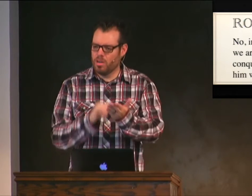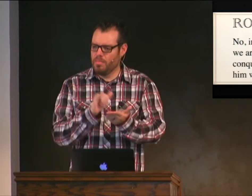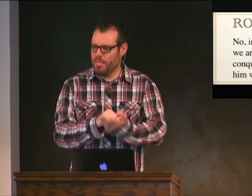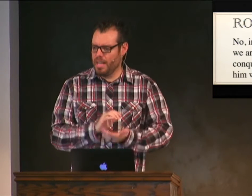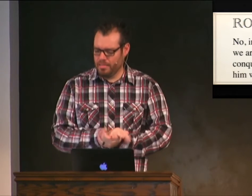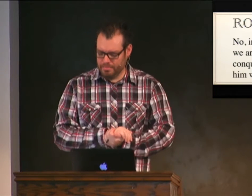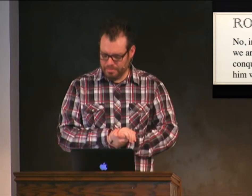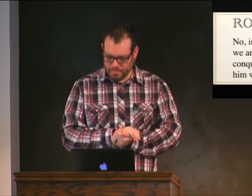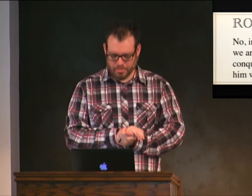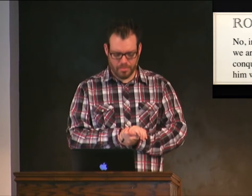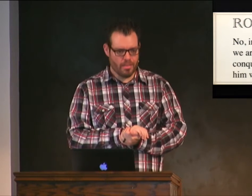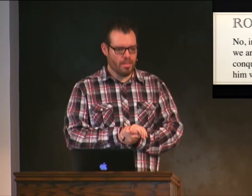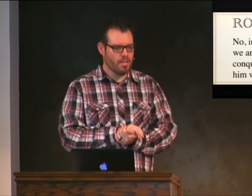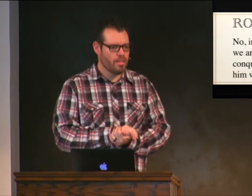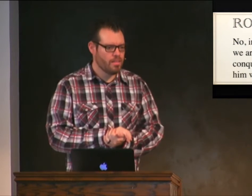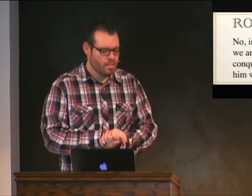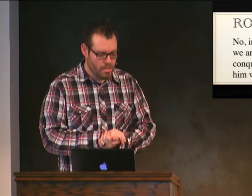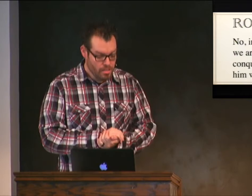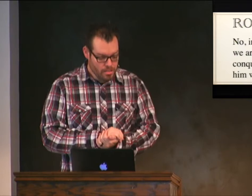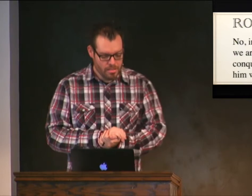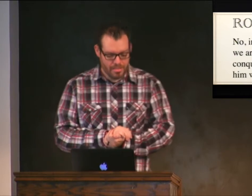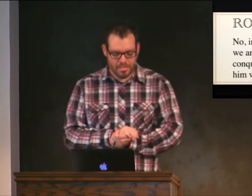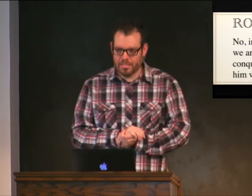I spoke about that.